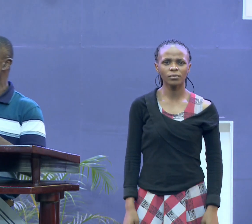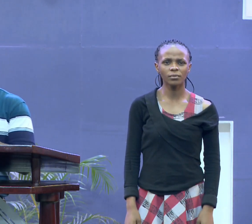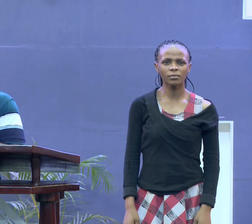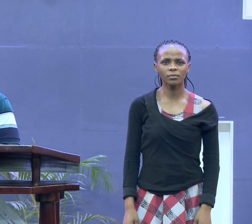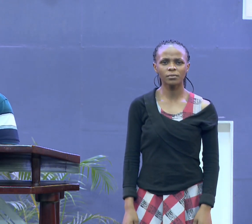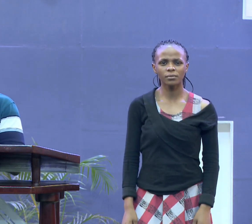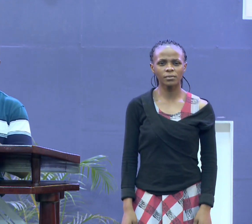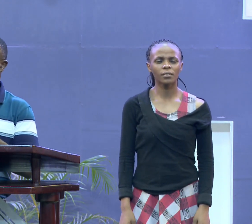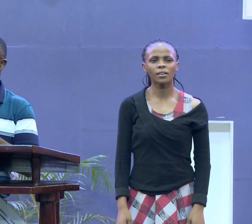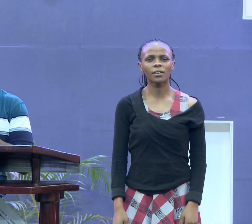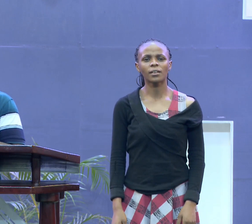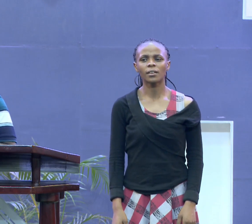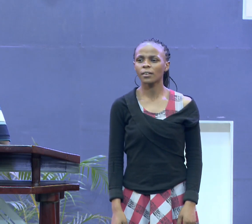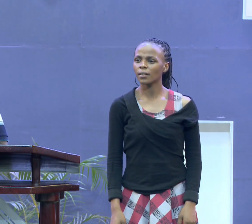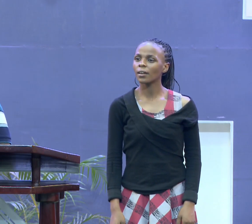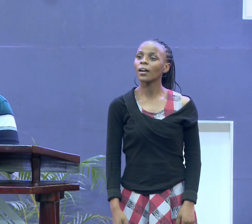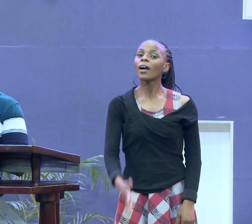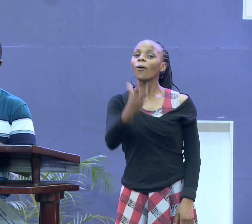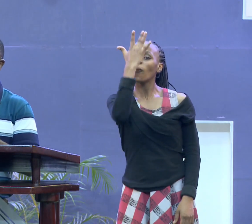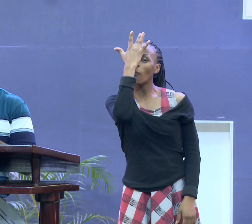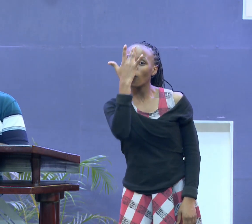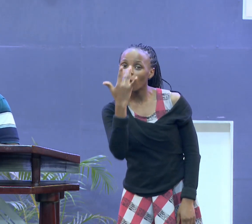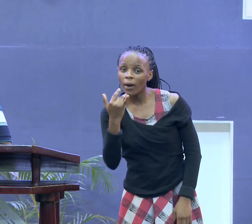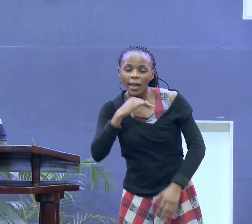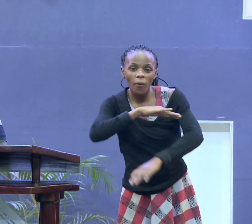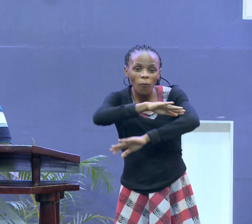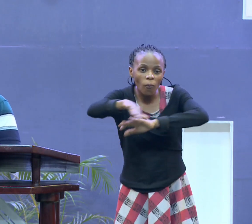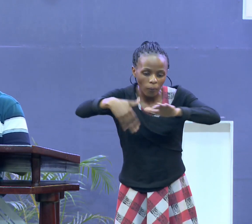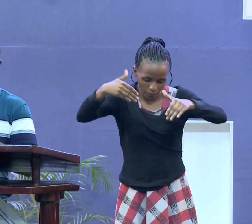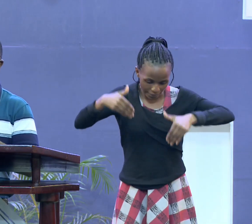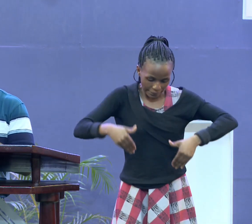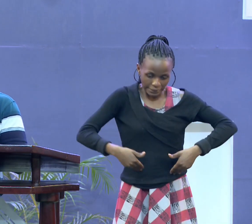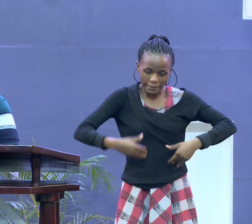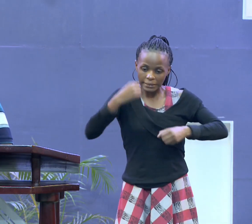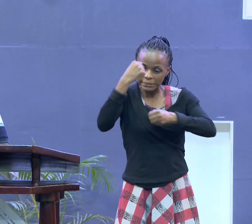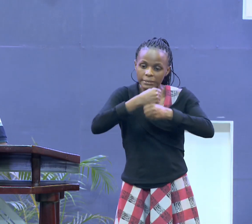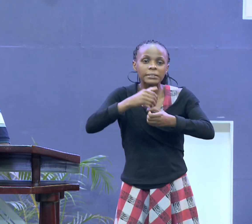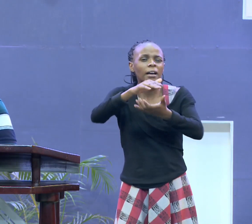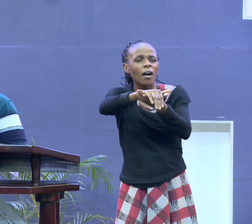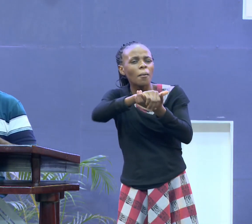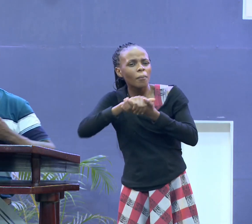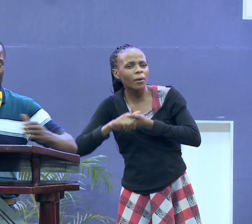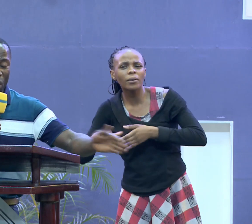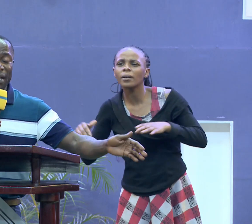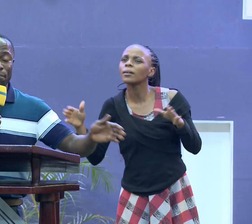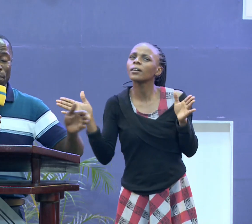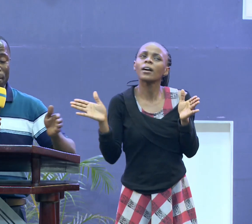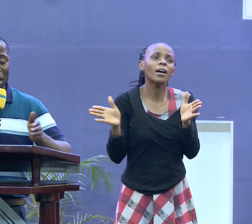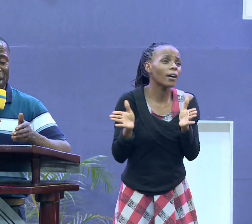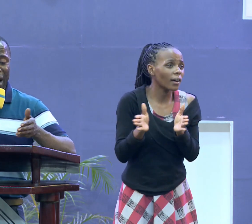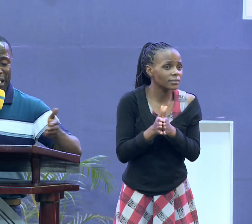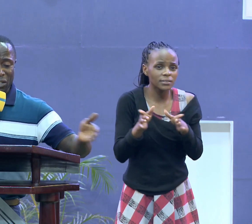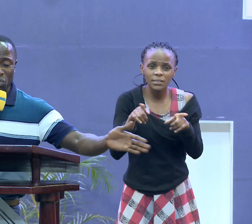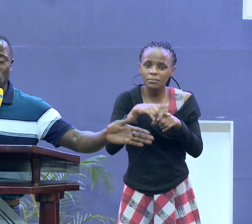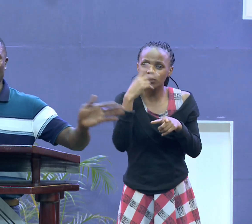that almost every young girl is getting married and everyone is moving on easily, and at 21 people